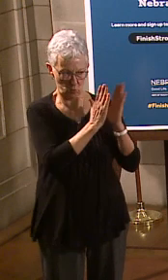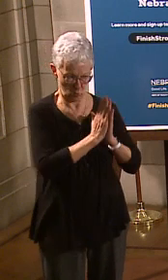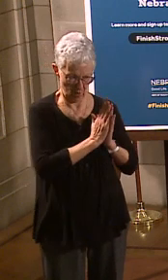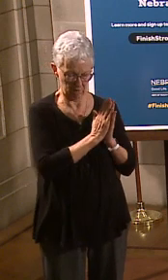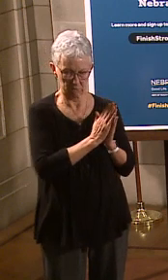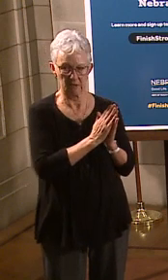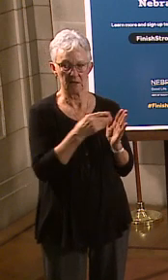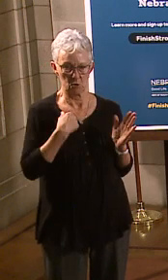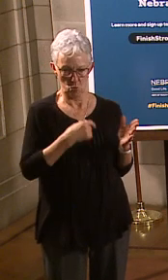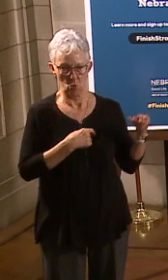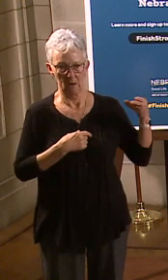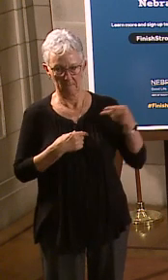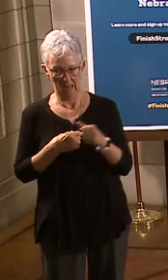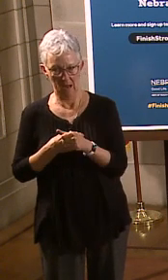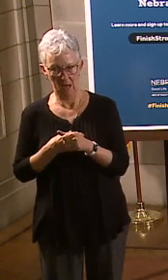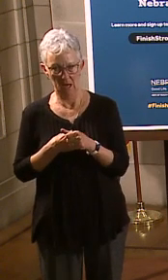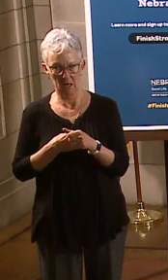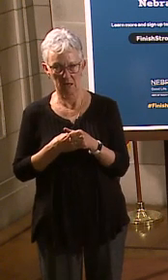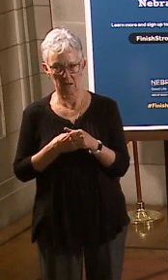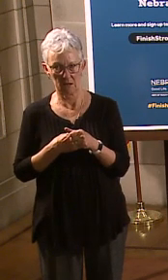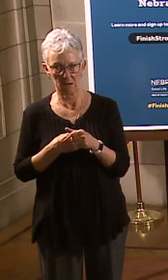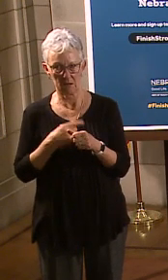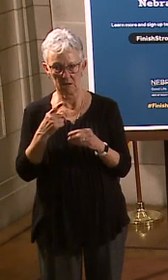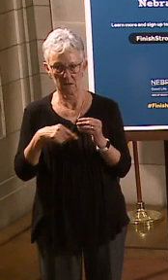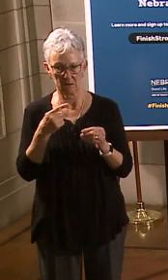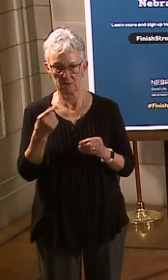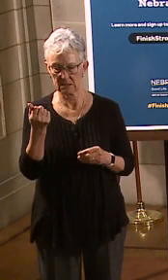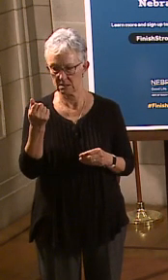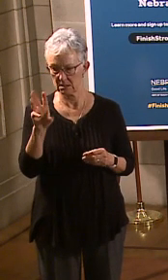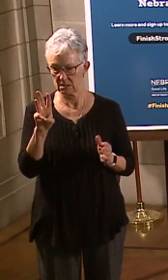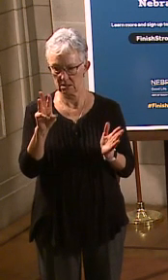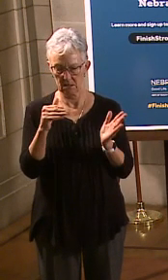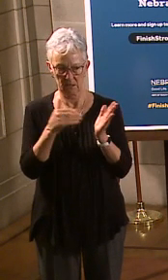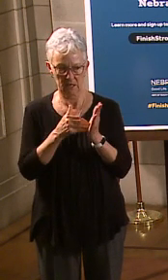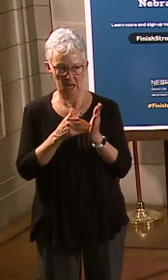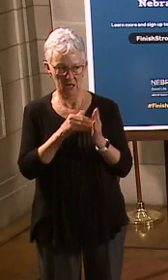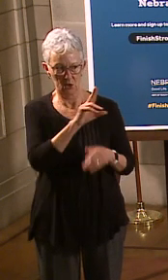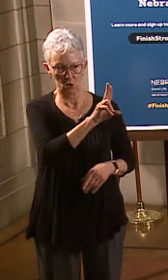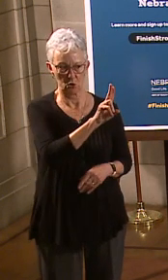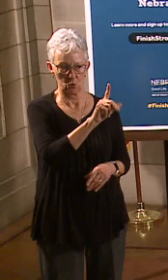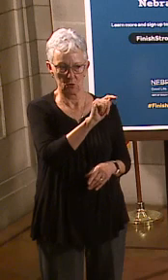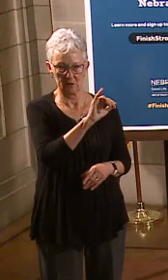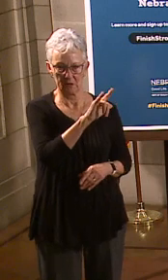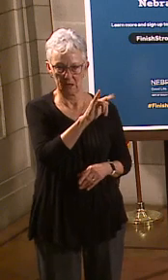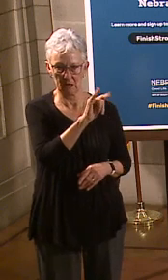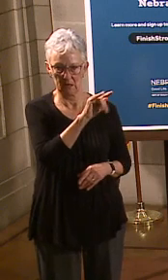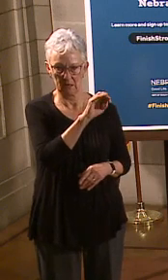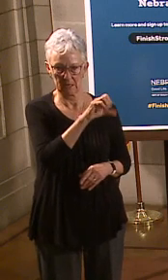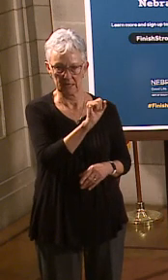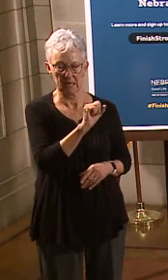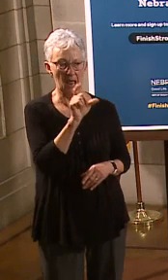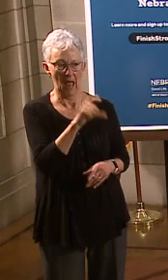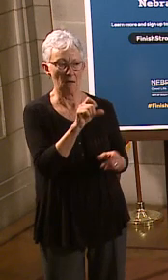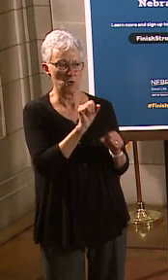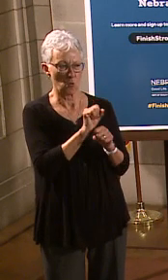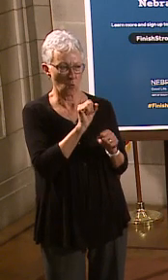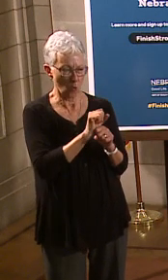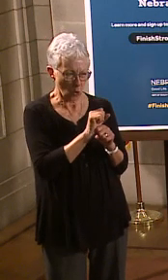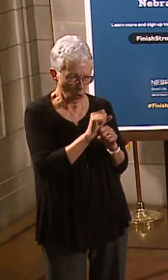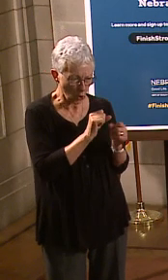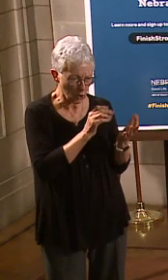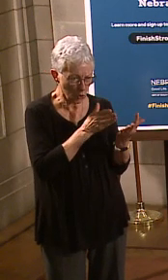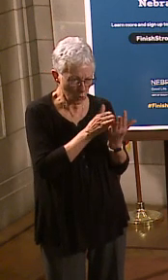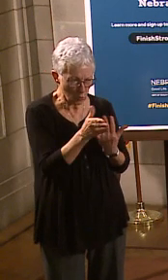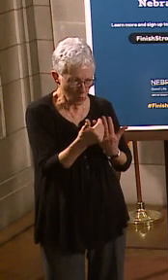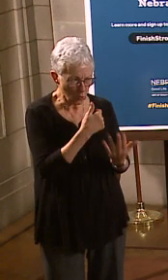we've funded to date about 16,000. The utilities was a little bit more working through how to make sure that the